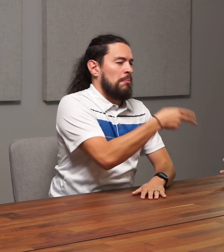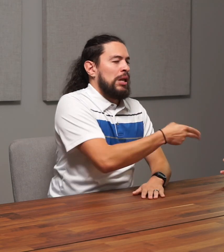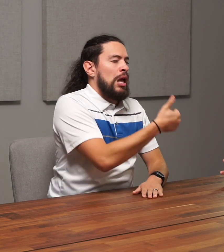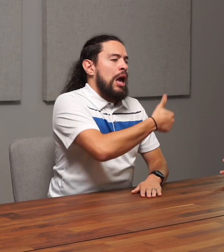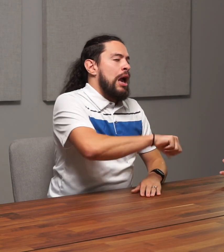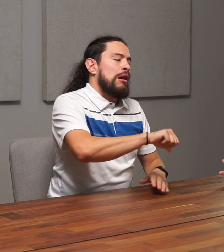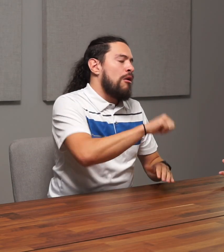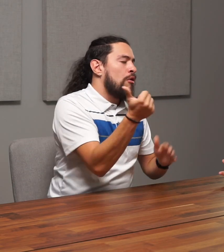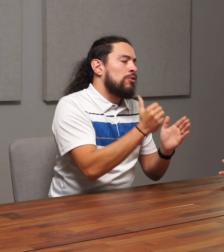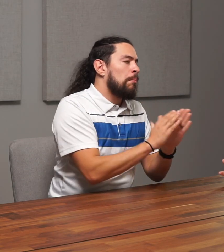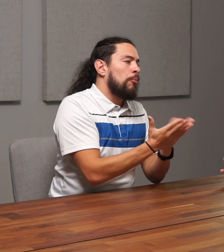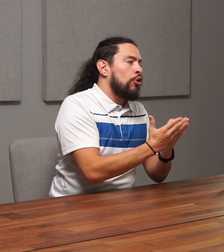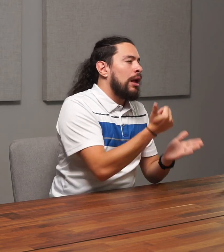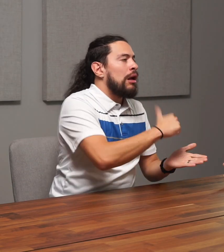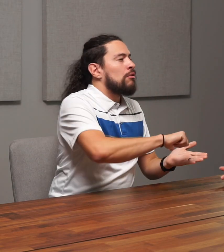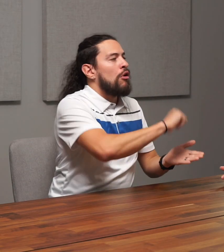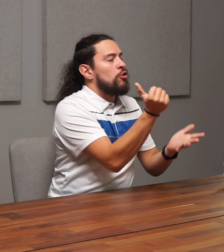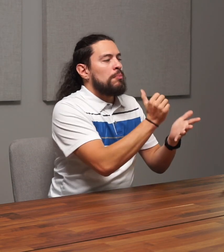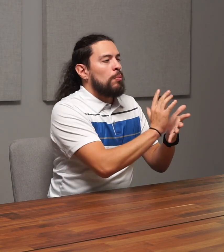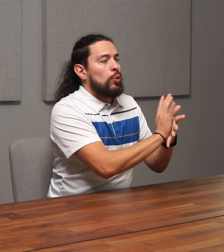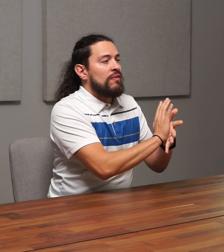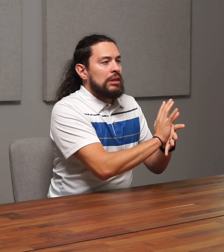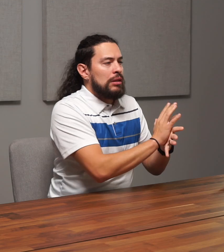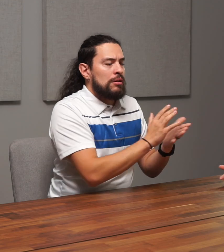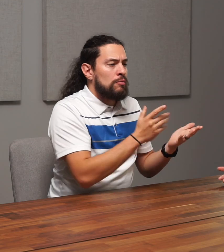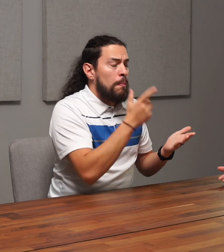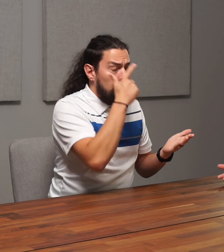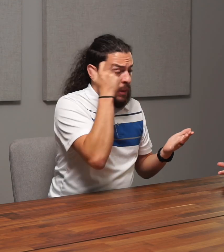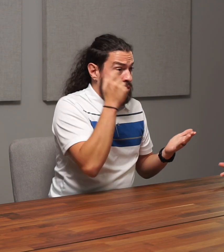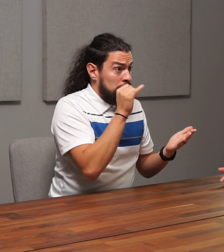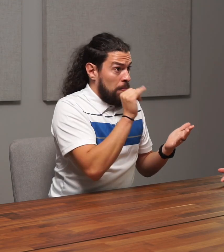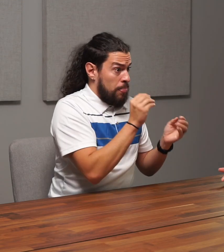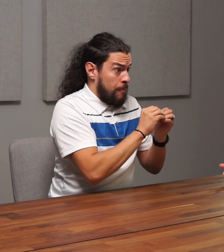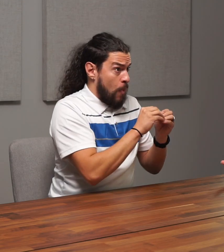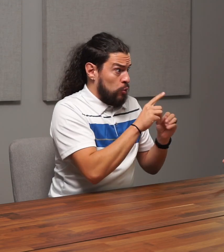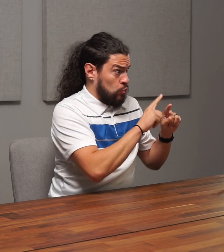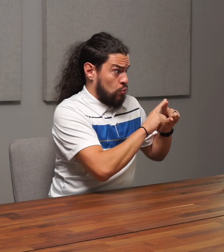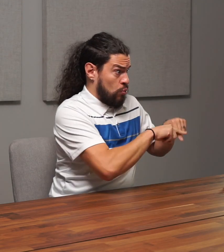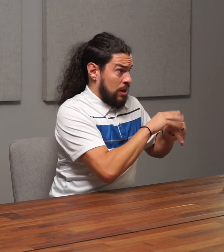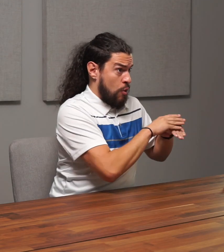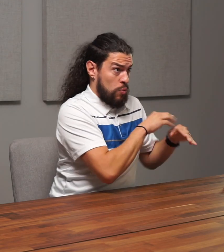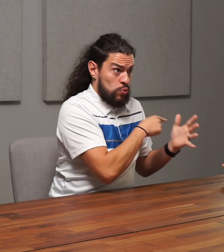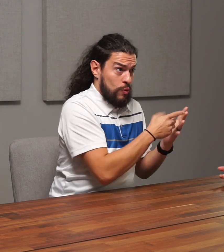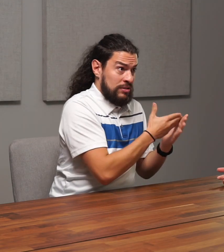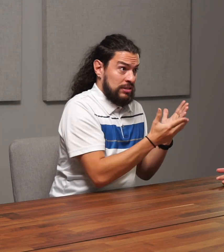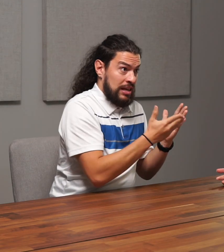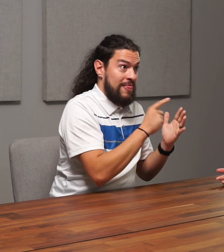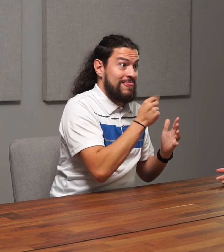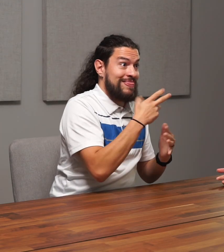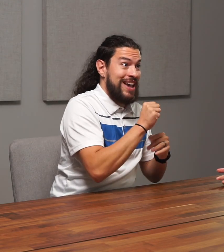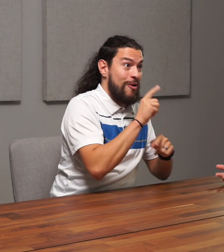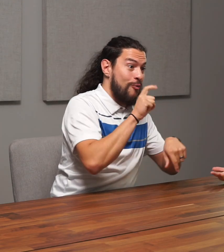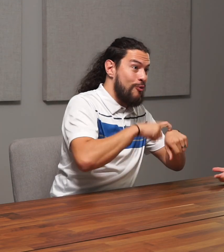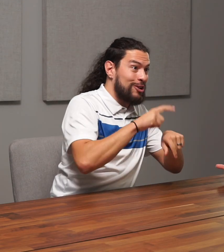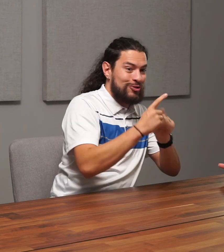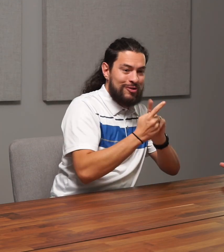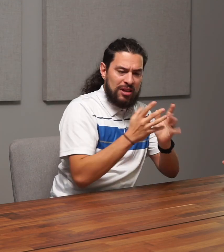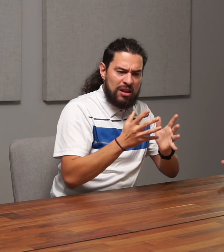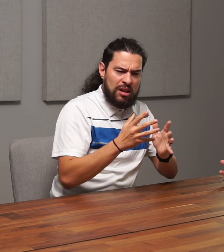relationship experience that beats any suggestion that a movie or a book is going to give you and when you start to rely